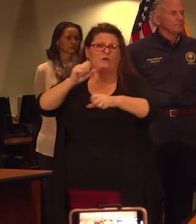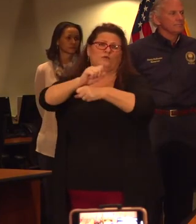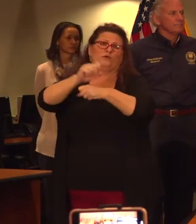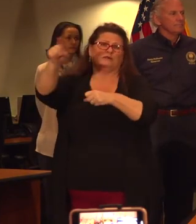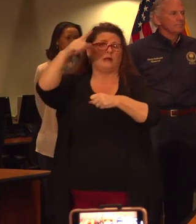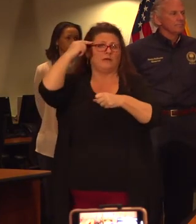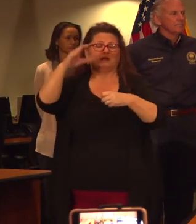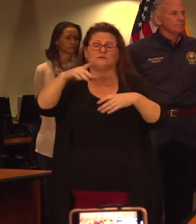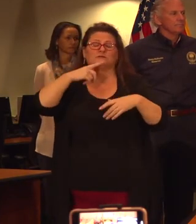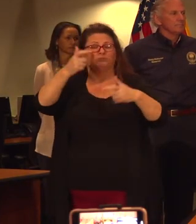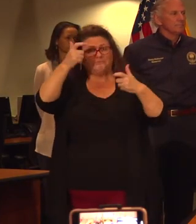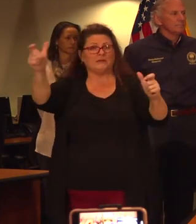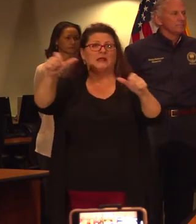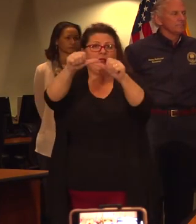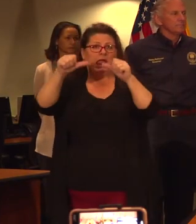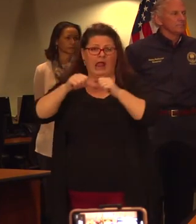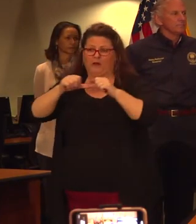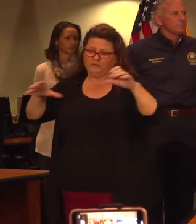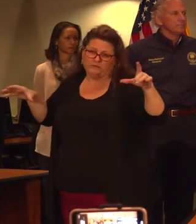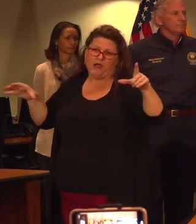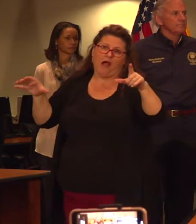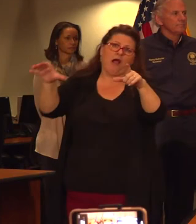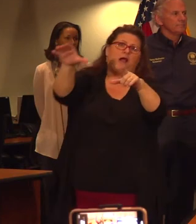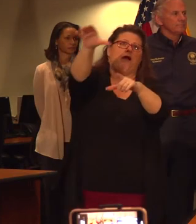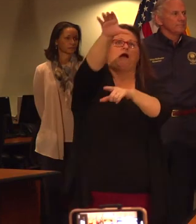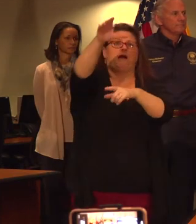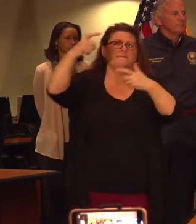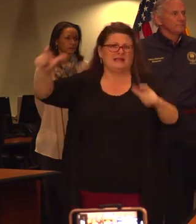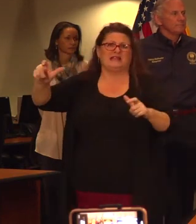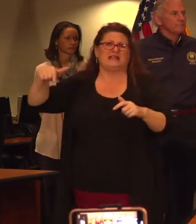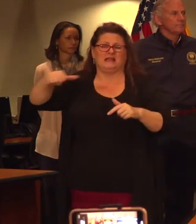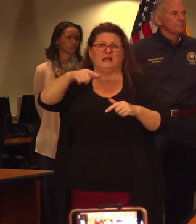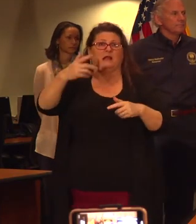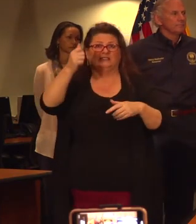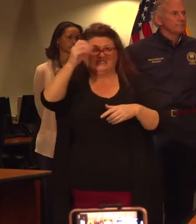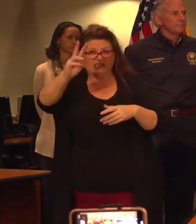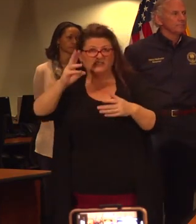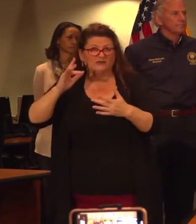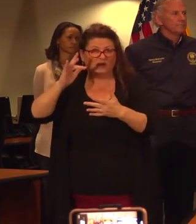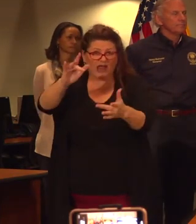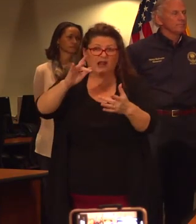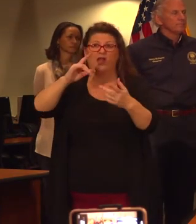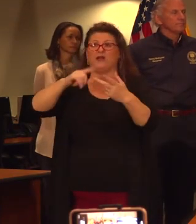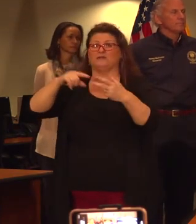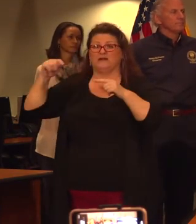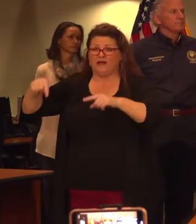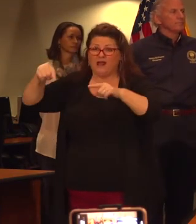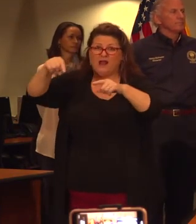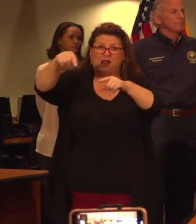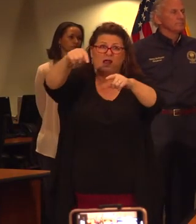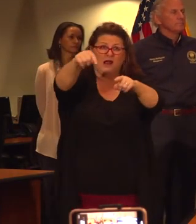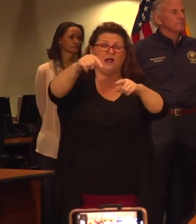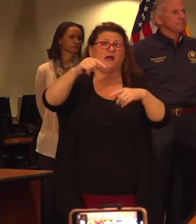area that we have to cover. So the number of tornadoes and the number of EF3 tornadoes may still go up over the